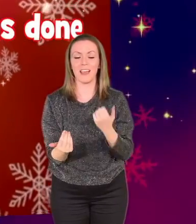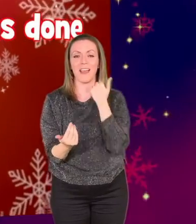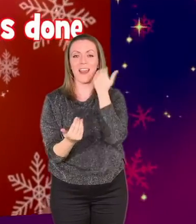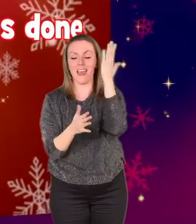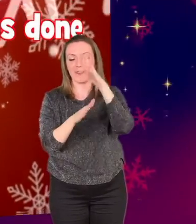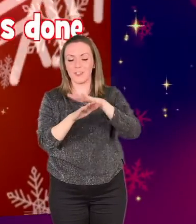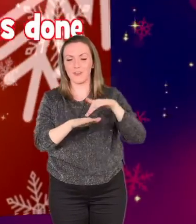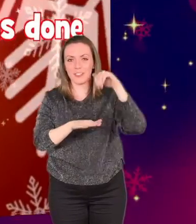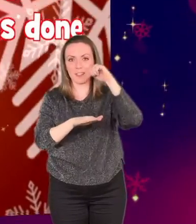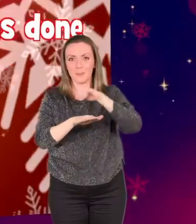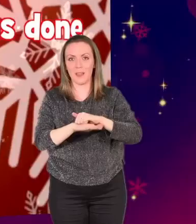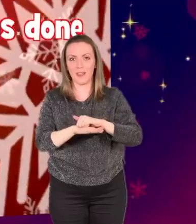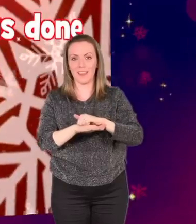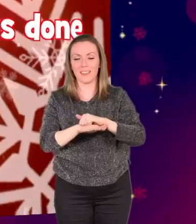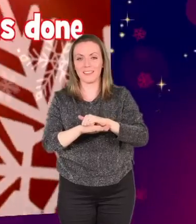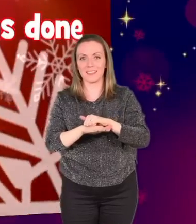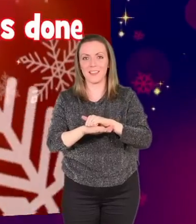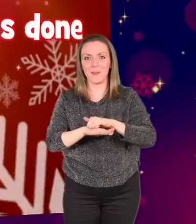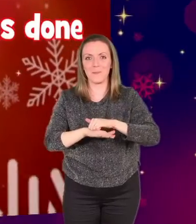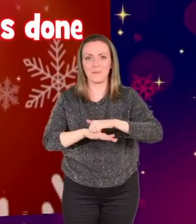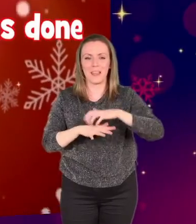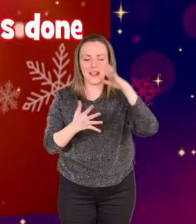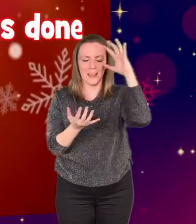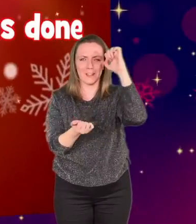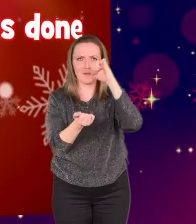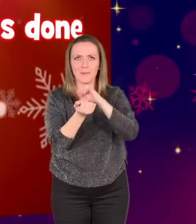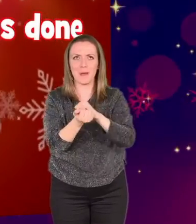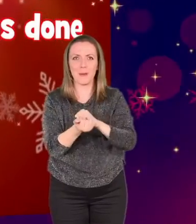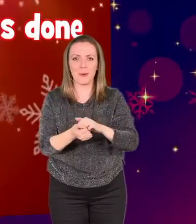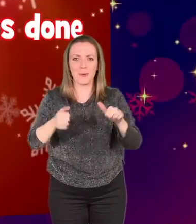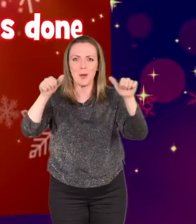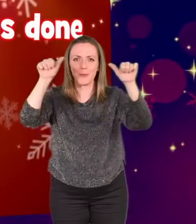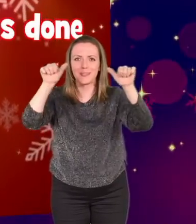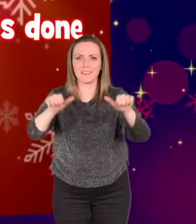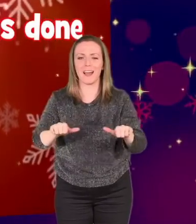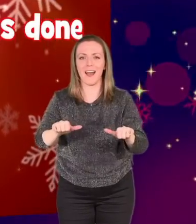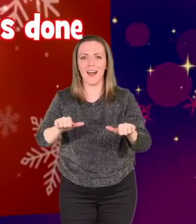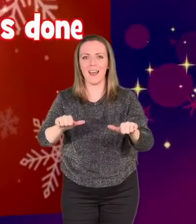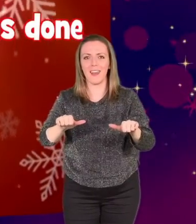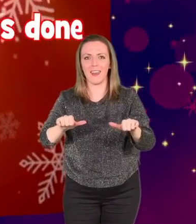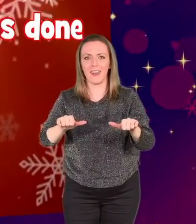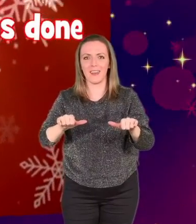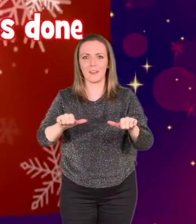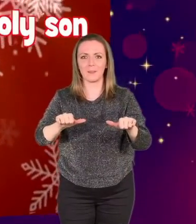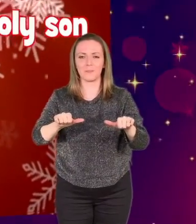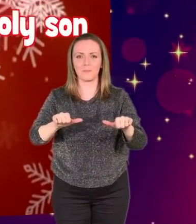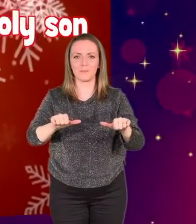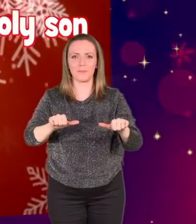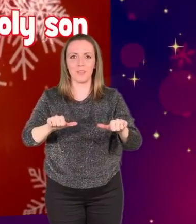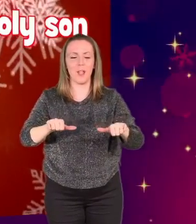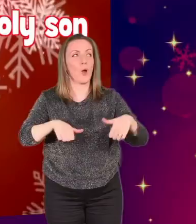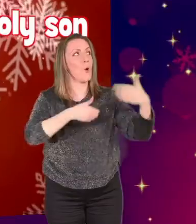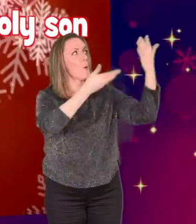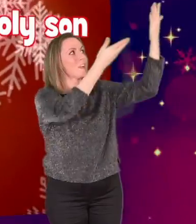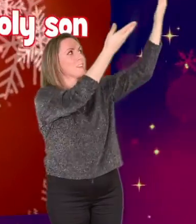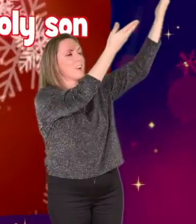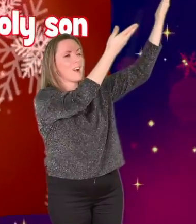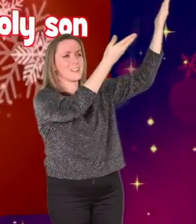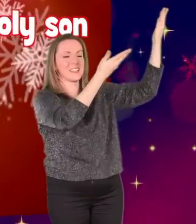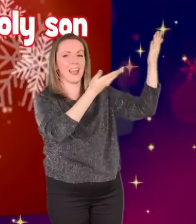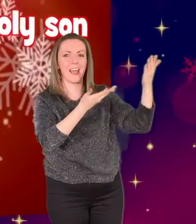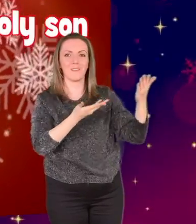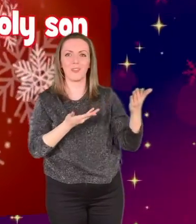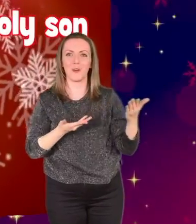every day and every christmas let's let's remember what was done let's when